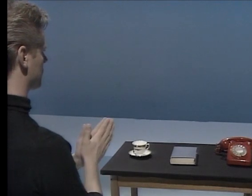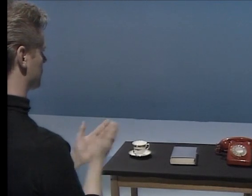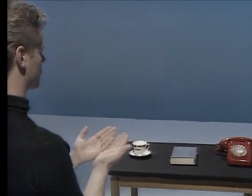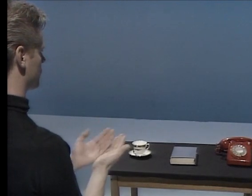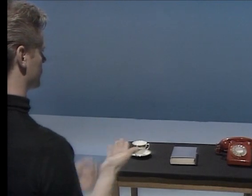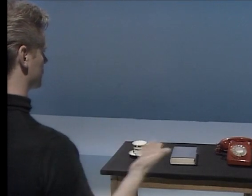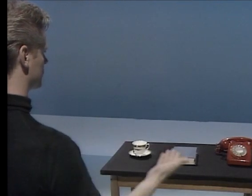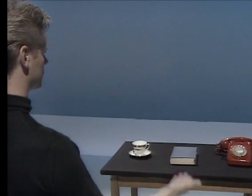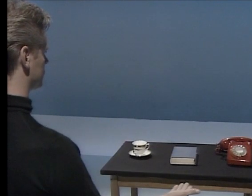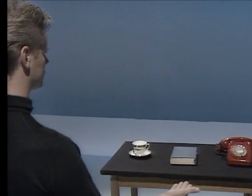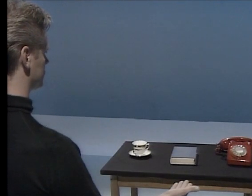book,